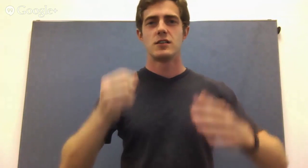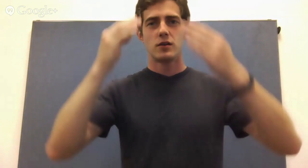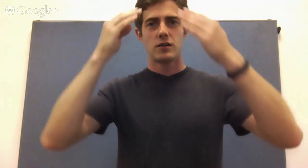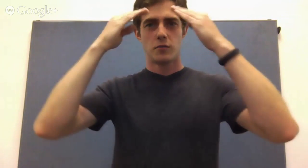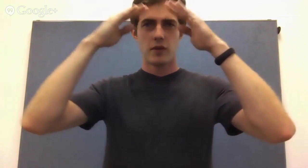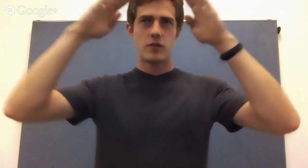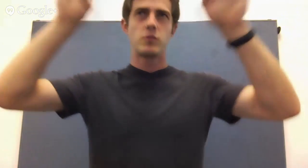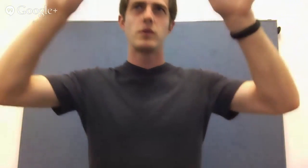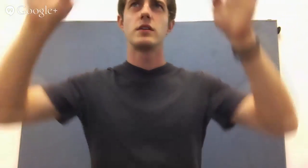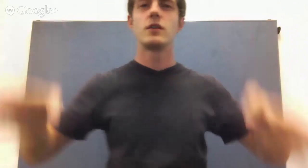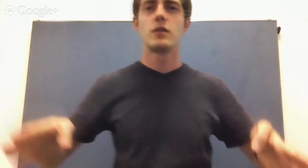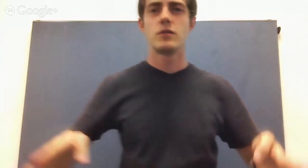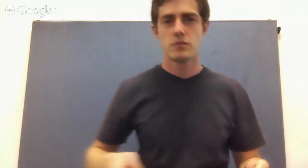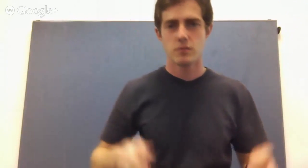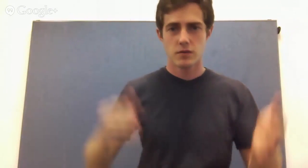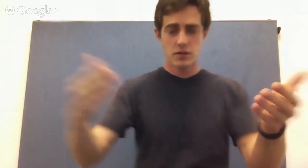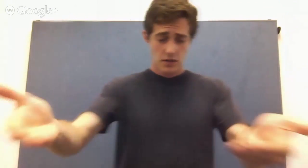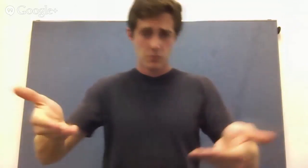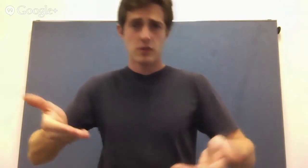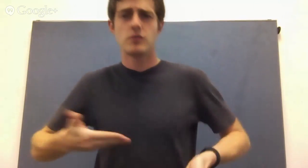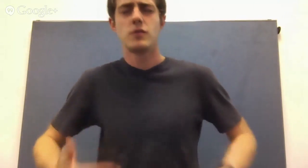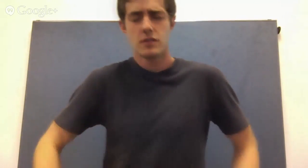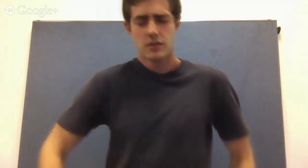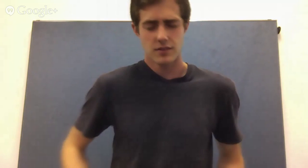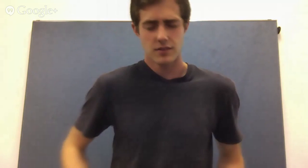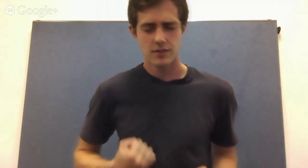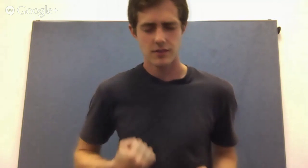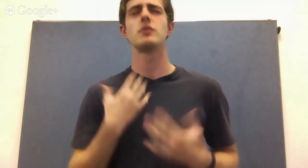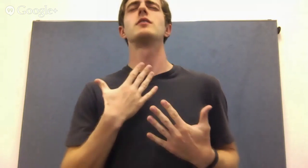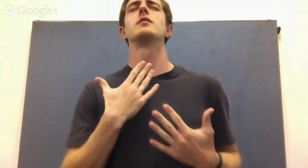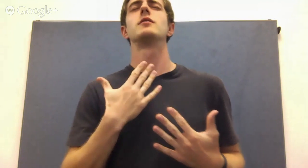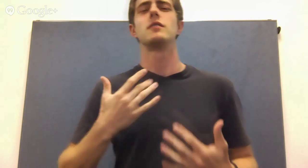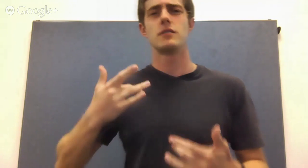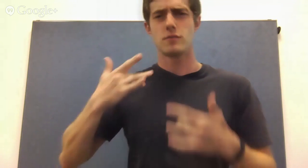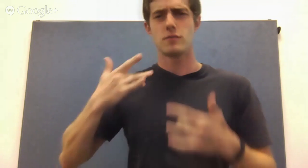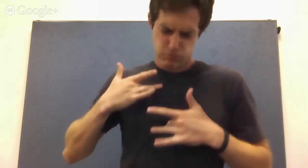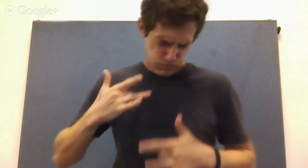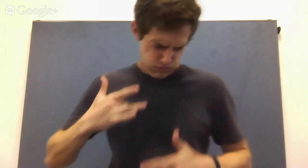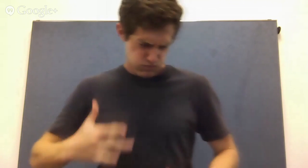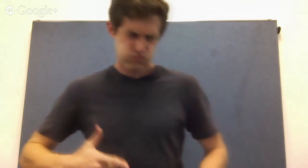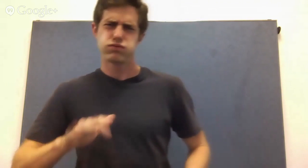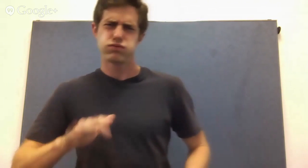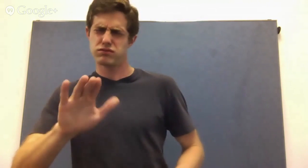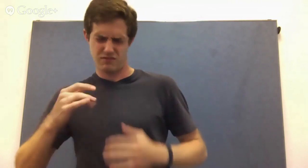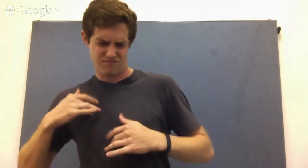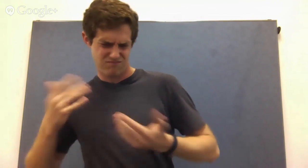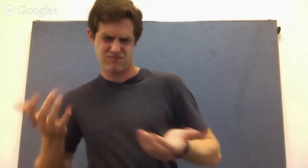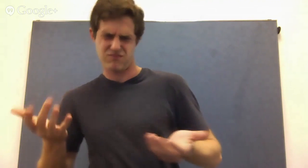Open the window, take me to the limbo. Don't give me your emo.